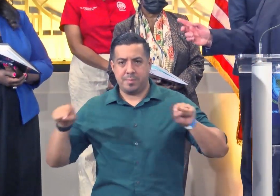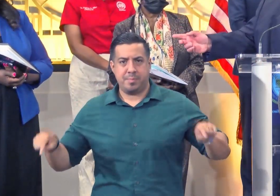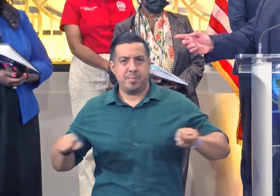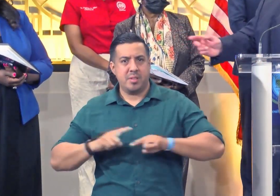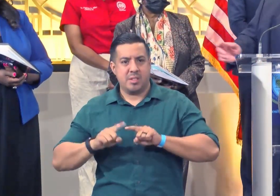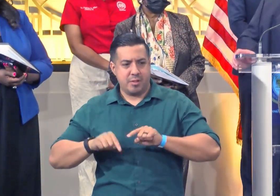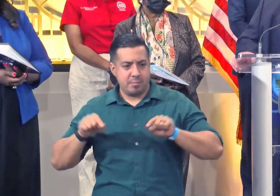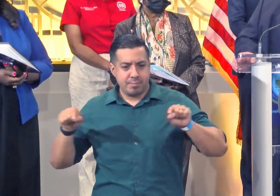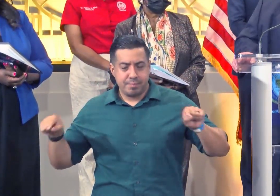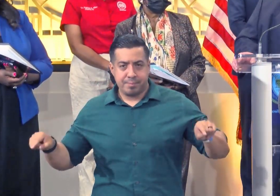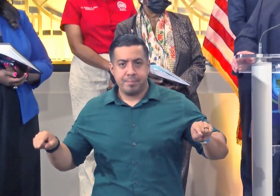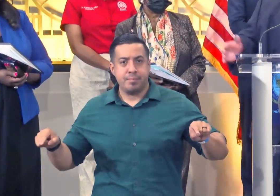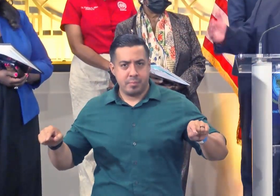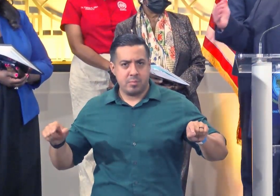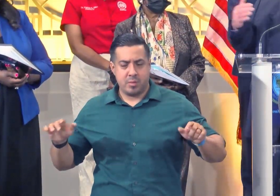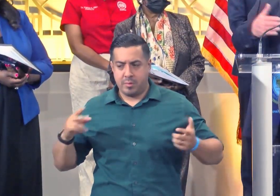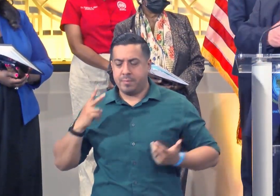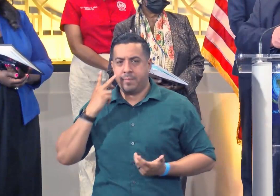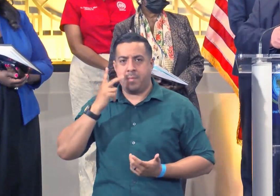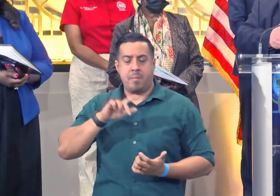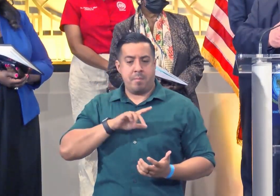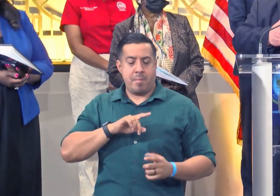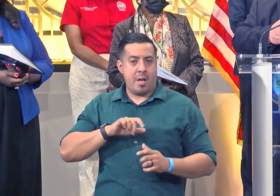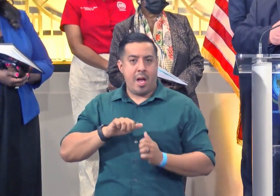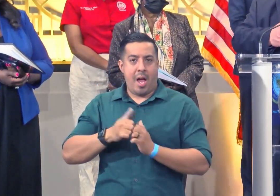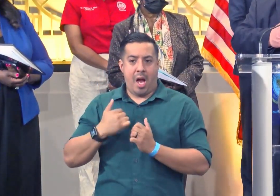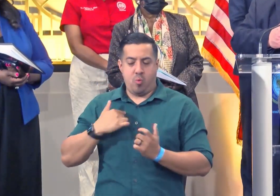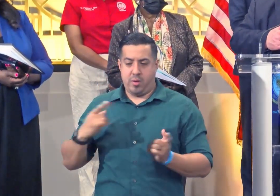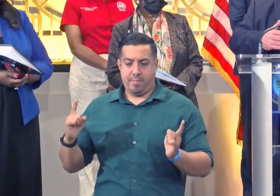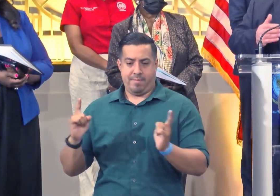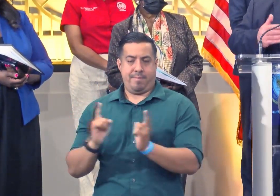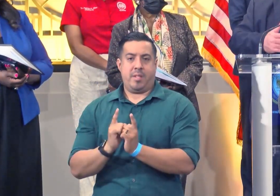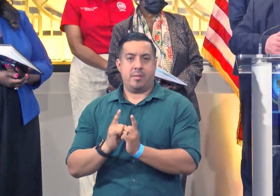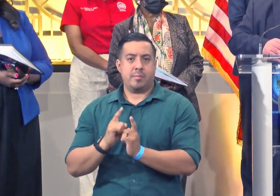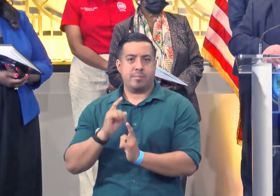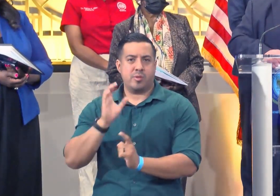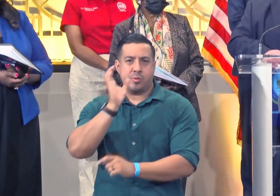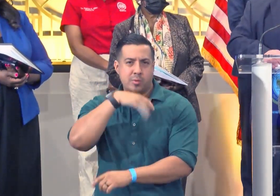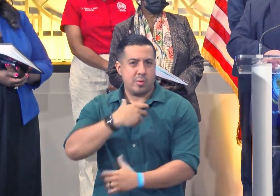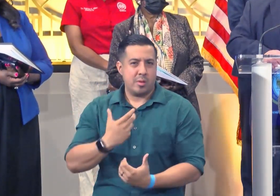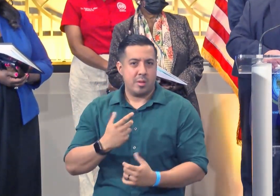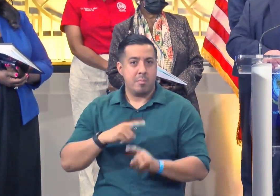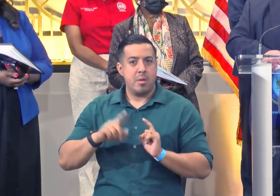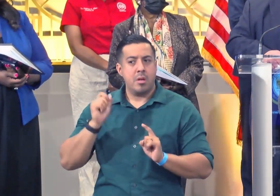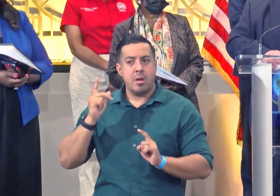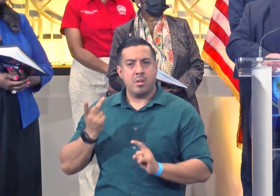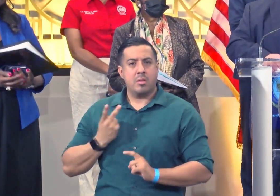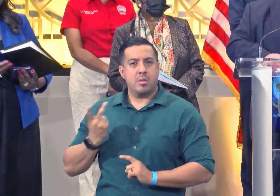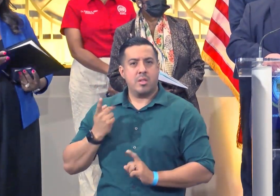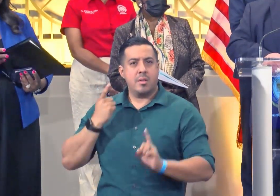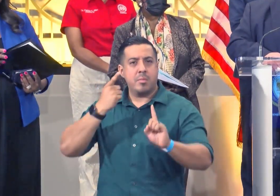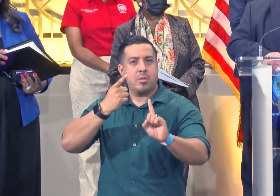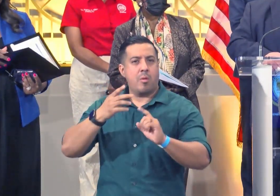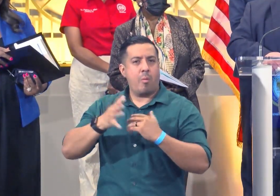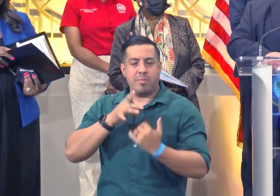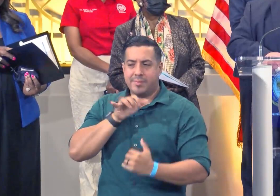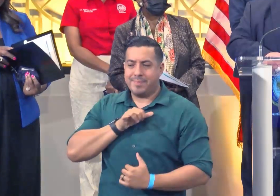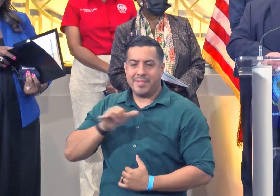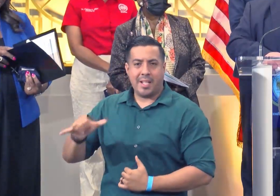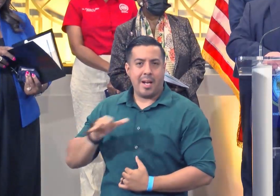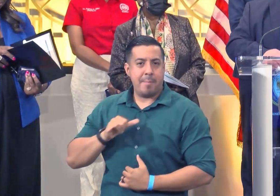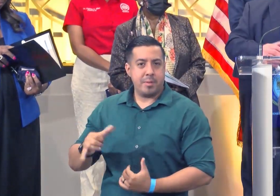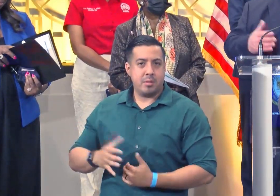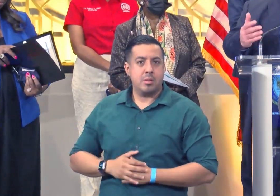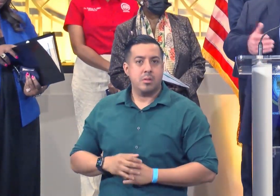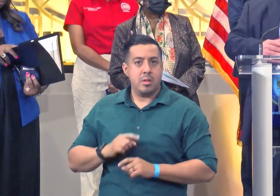opposite spectrums, but we met somewhere in the middle. And our missions are aligned. When I talk to him,